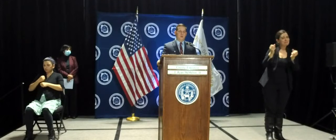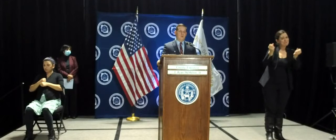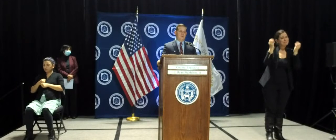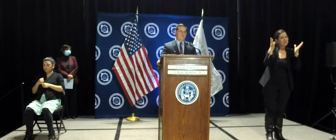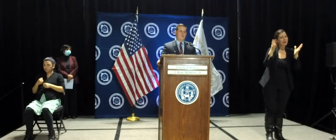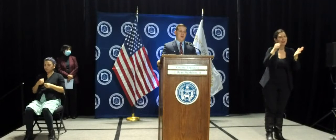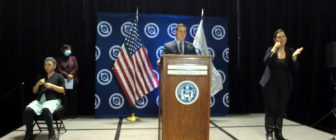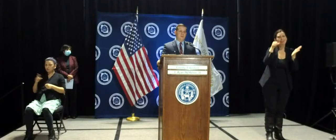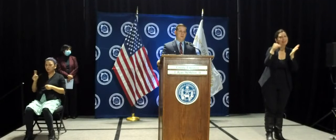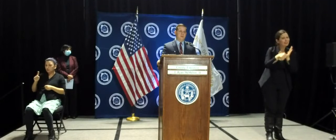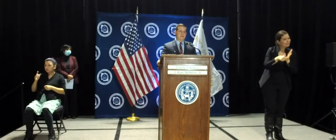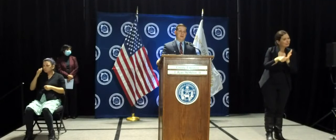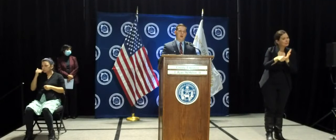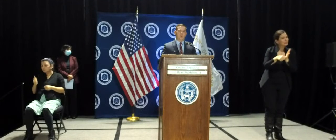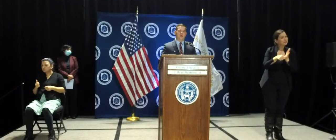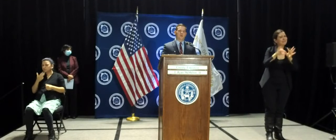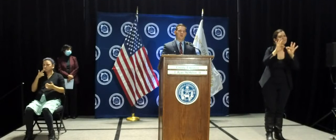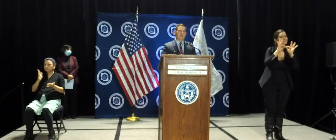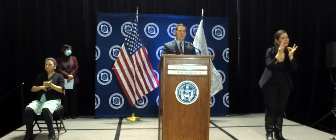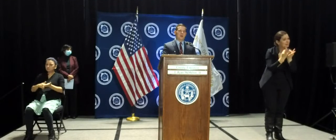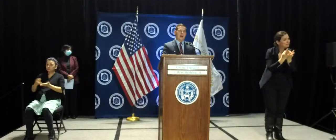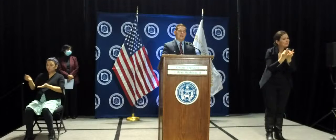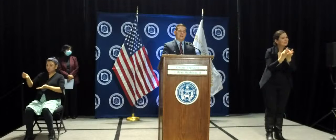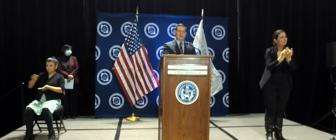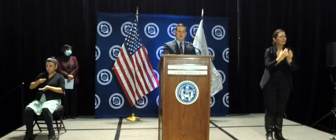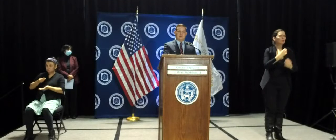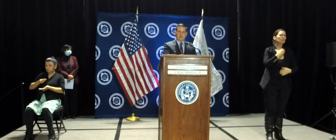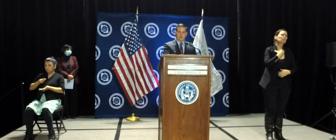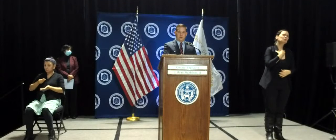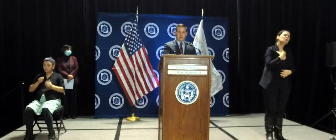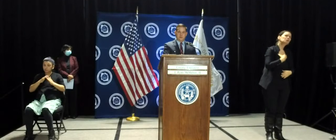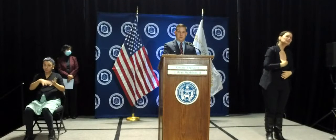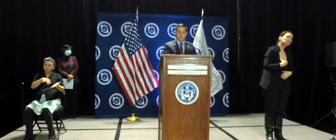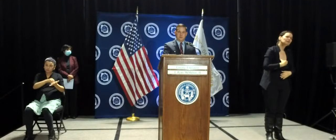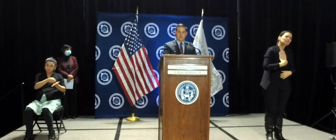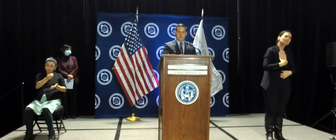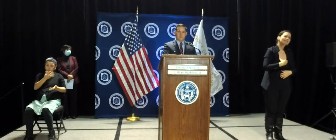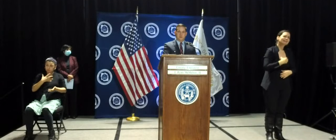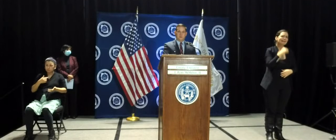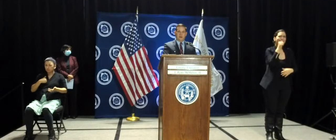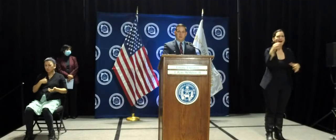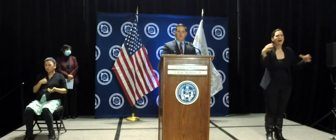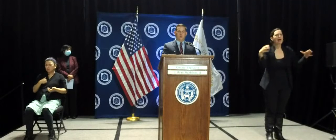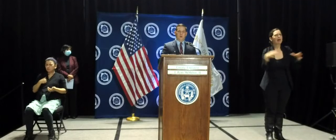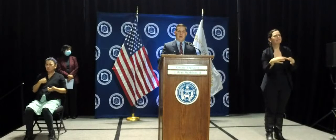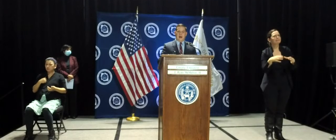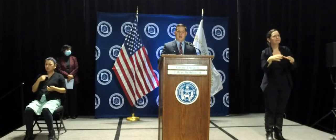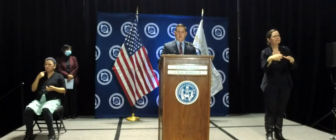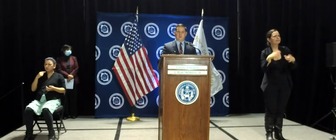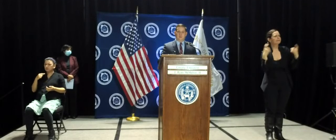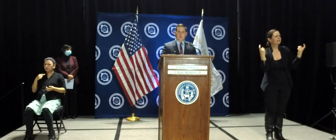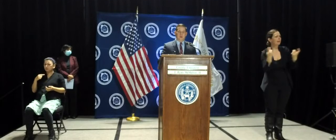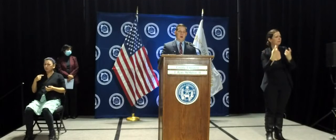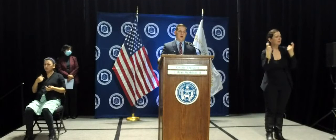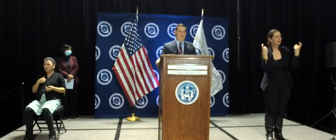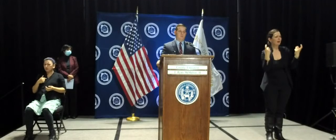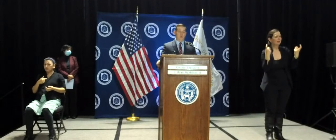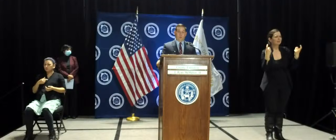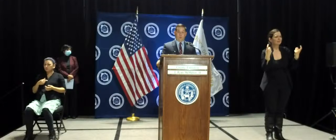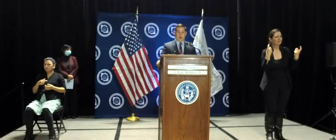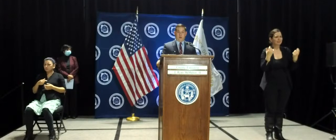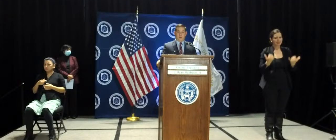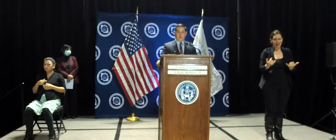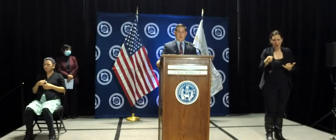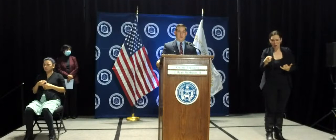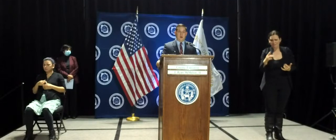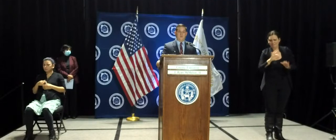letters from families saying, I wish I didn't get together on Thanksgiving. My loved one got it. You